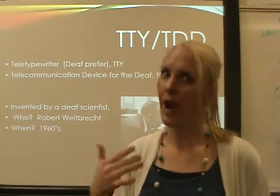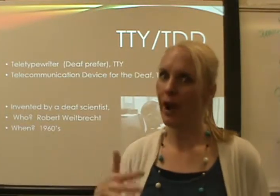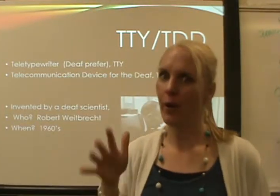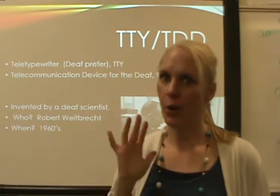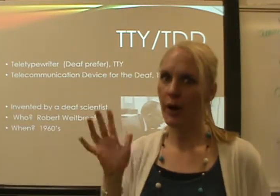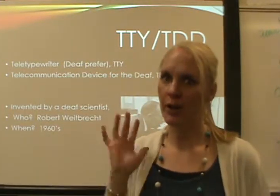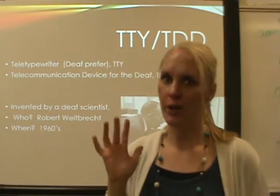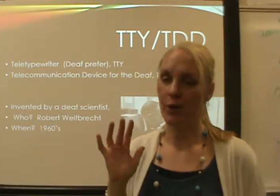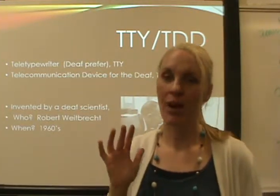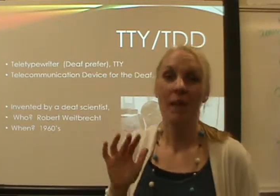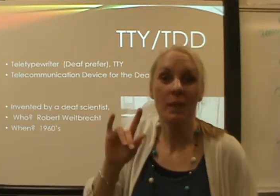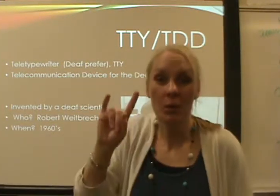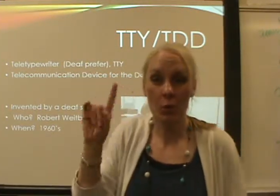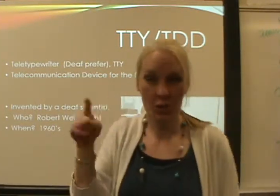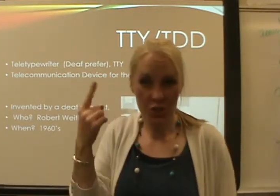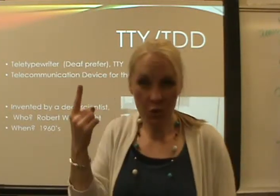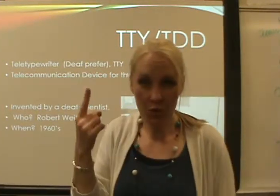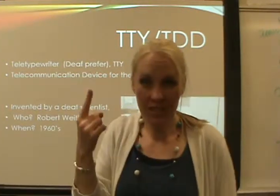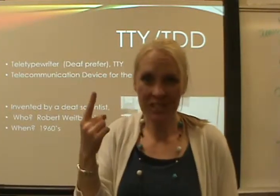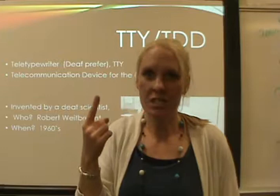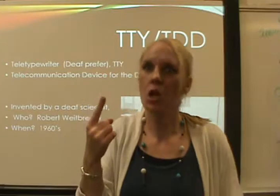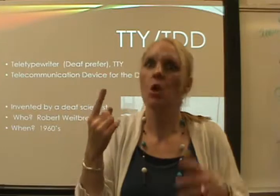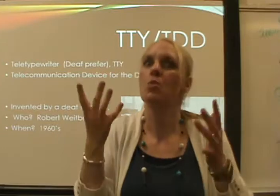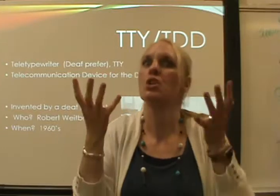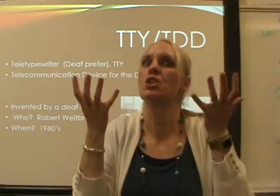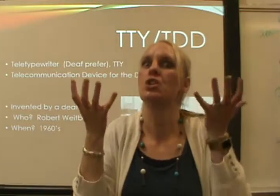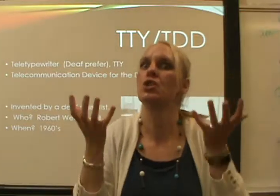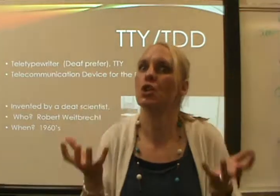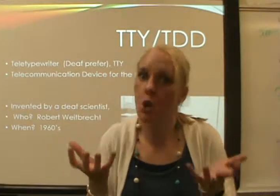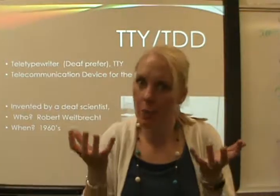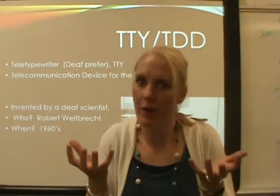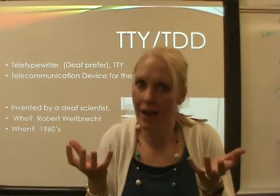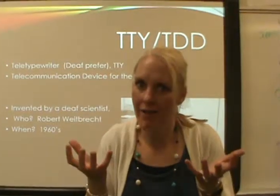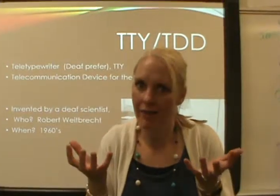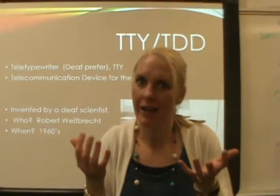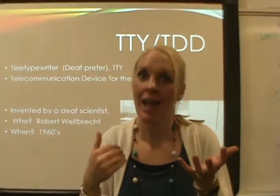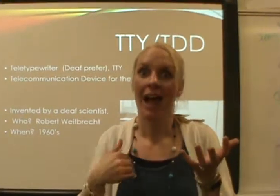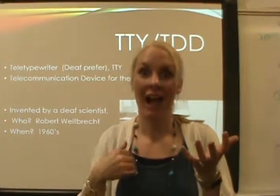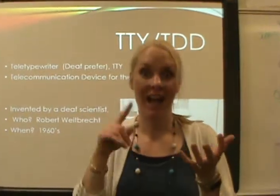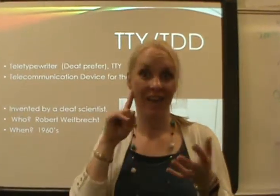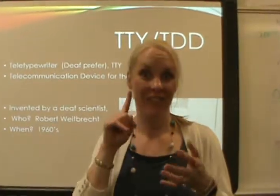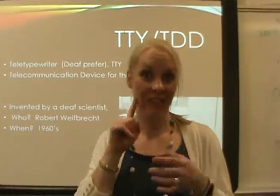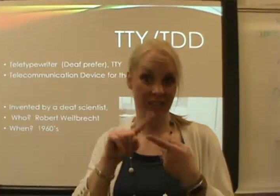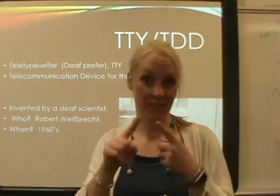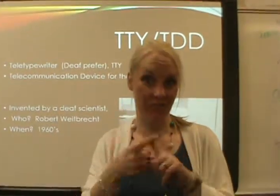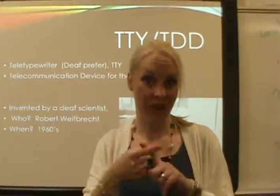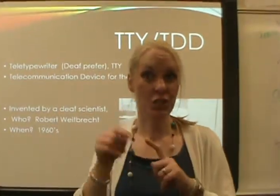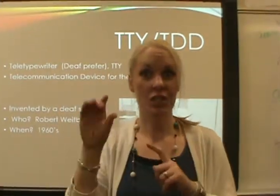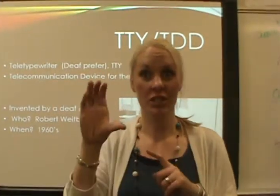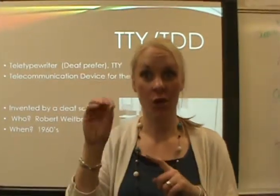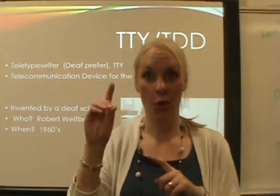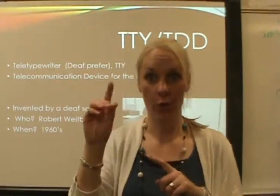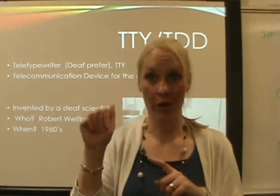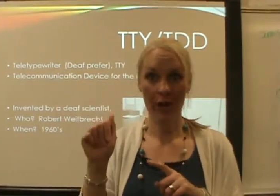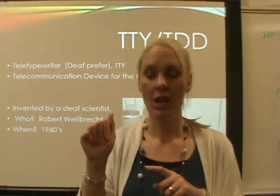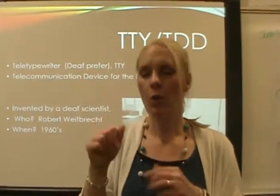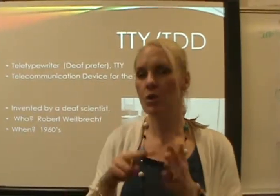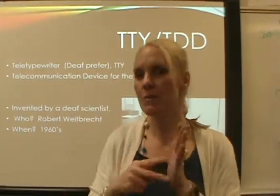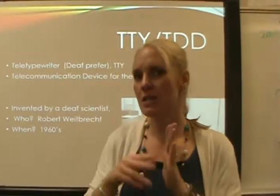wow, a while ago, the original ones were super heavy. I have a deaf friend, she's a CODA, which means